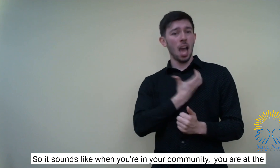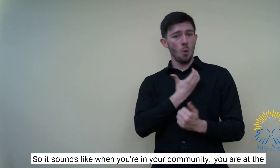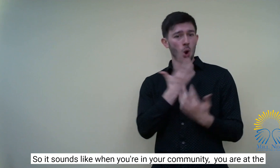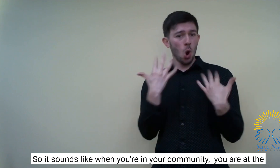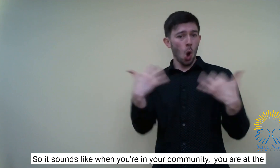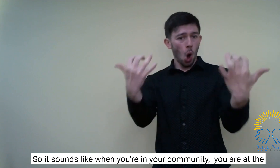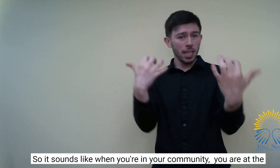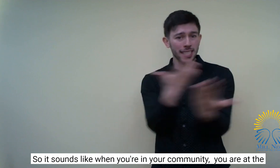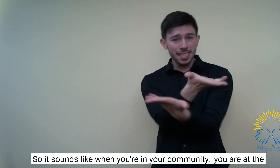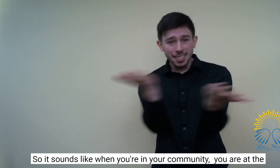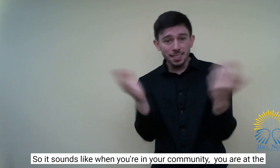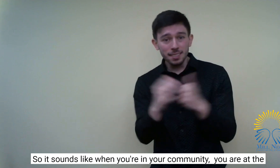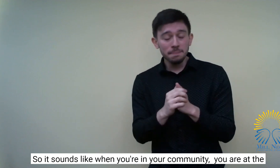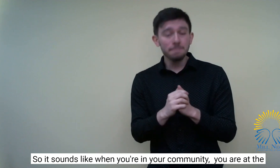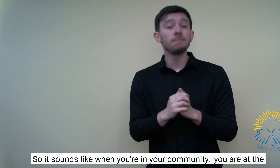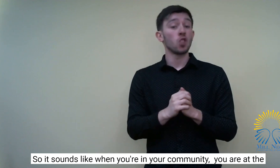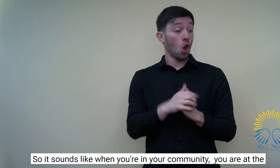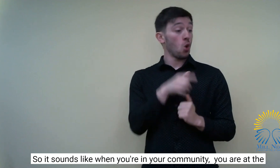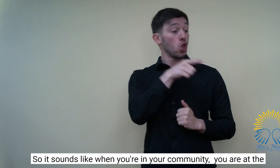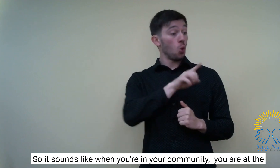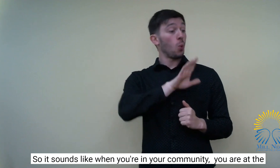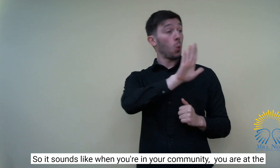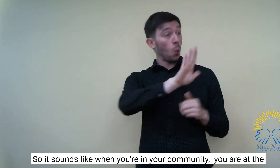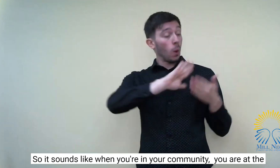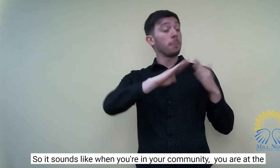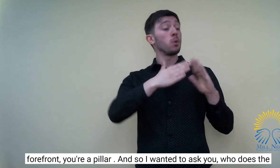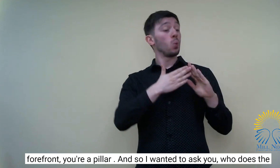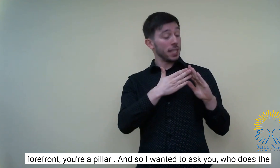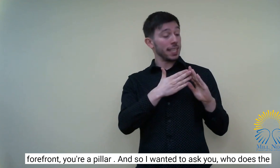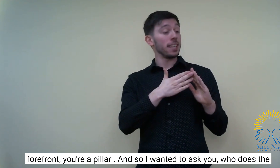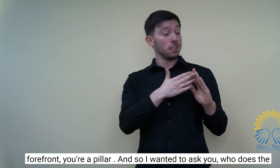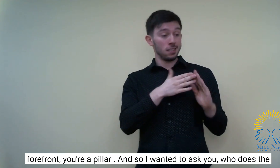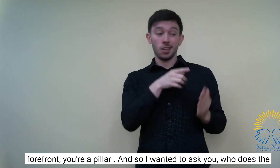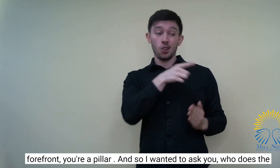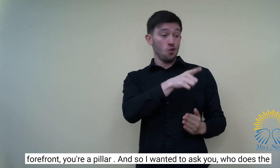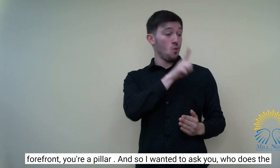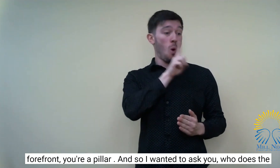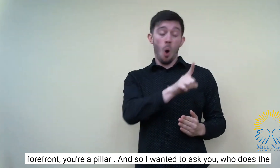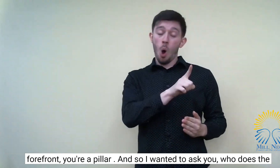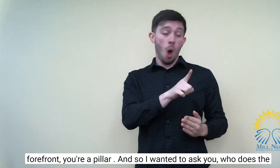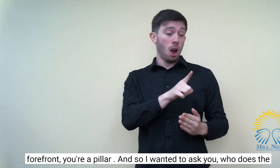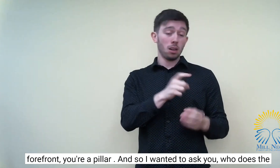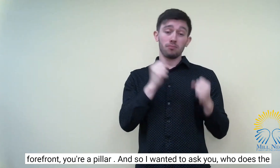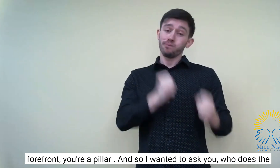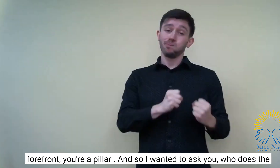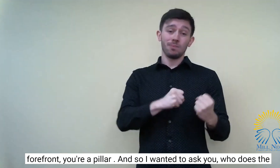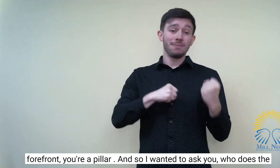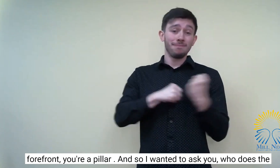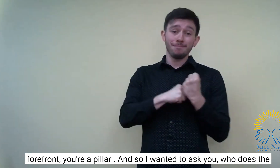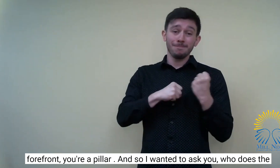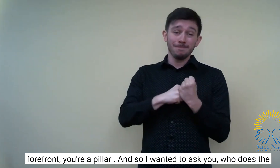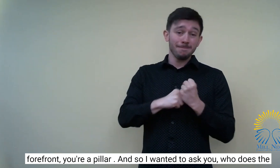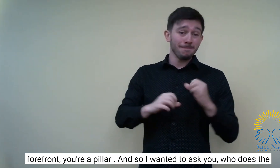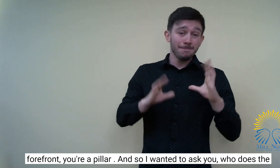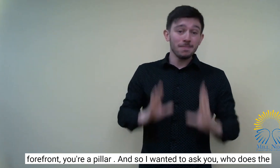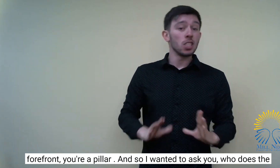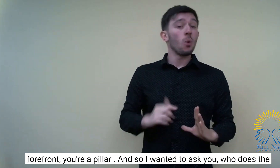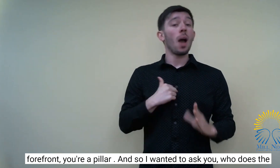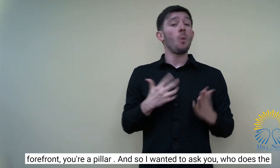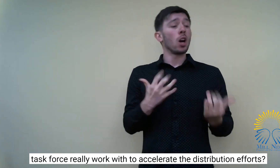like when you're in your community, you are at the forefront, you're a pillar. And so I wanted to ask you, who does the task